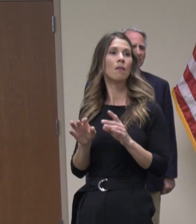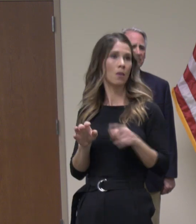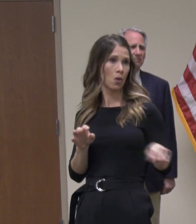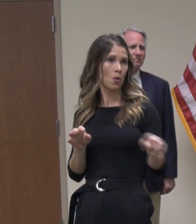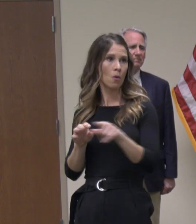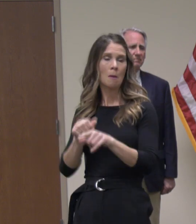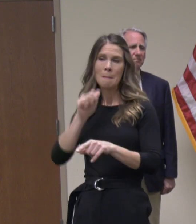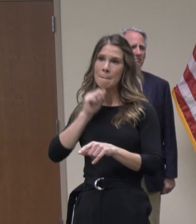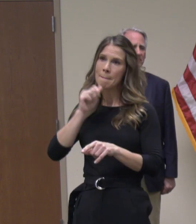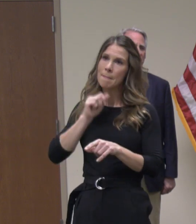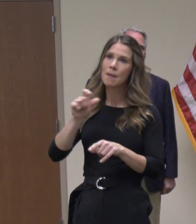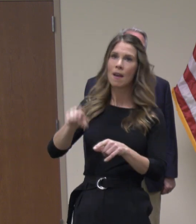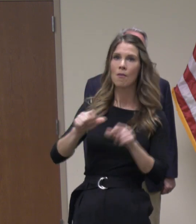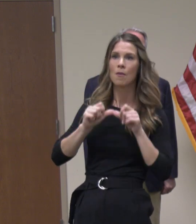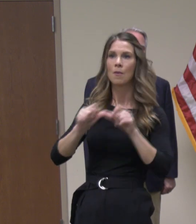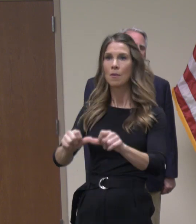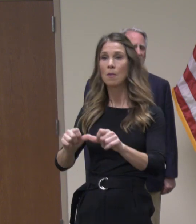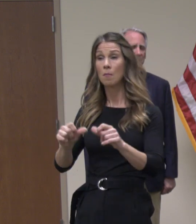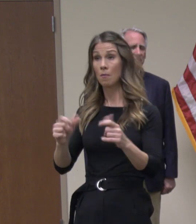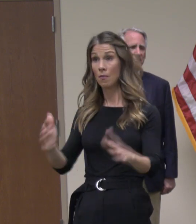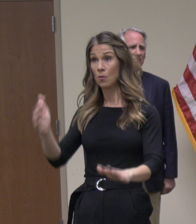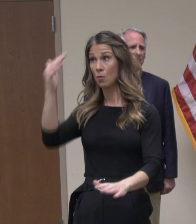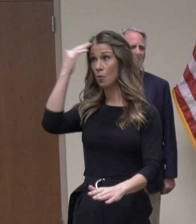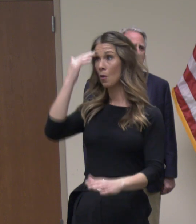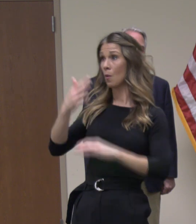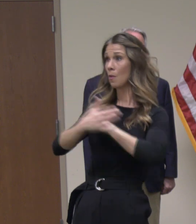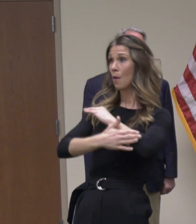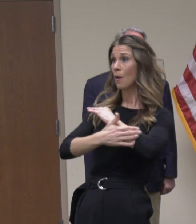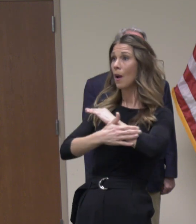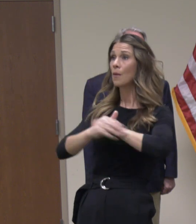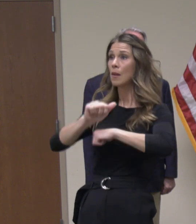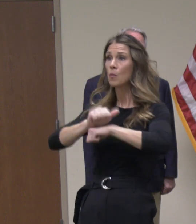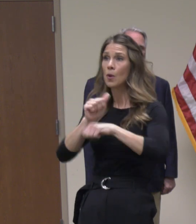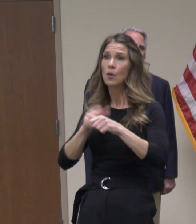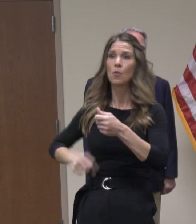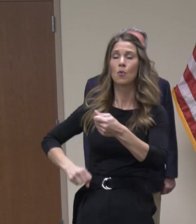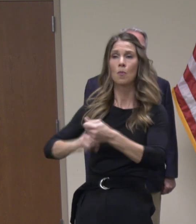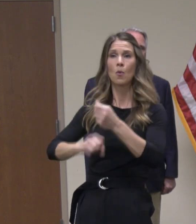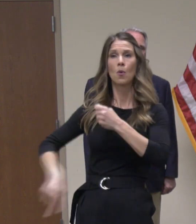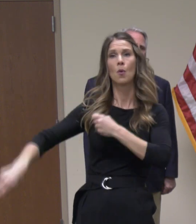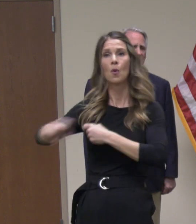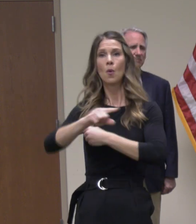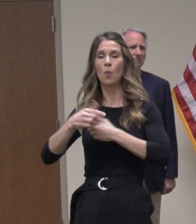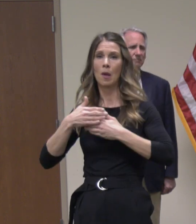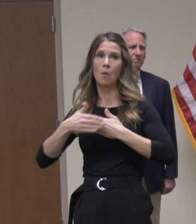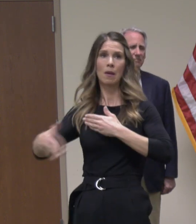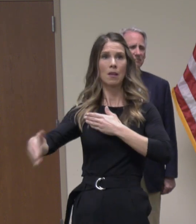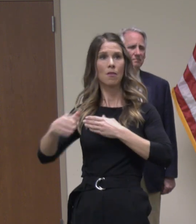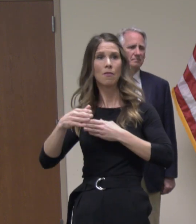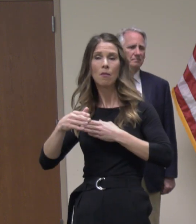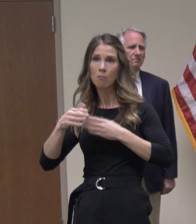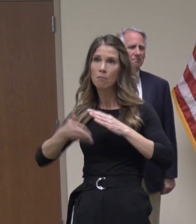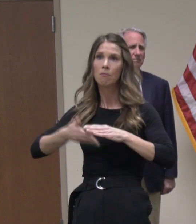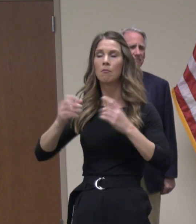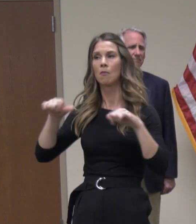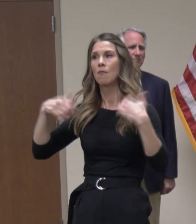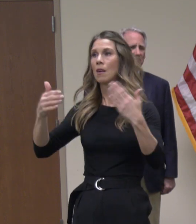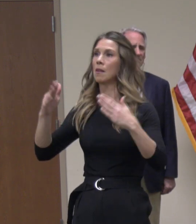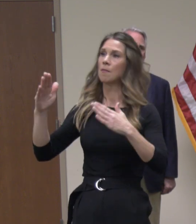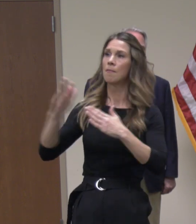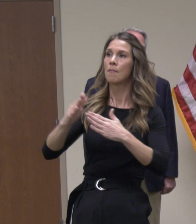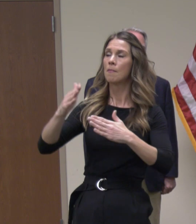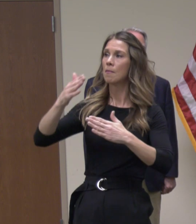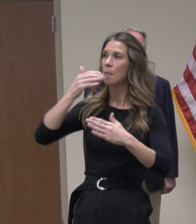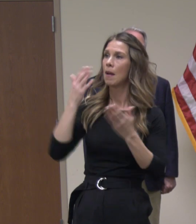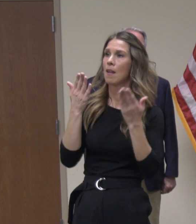this time, but just so you know that the county is working on your behalf, and we will work hard to continue the same superior service to all of you over the